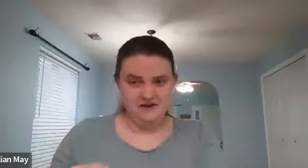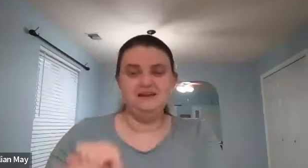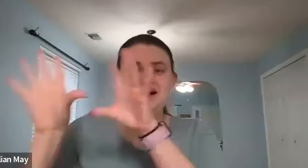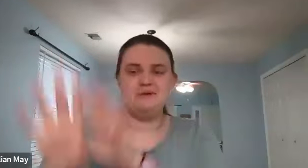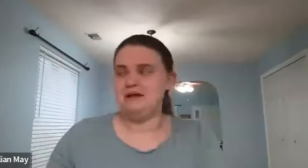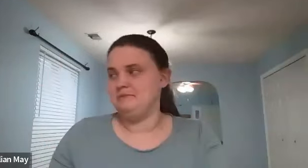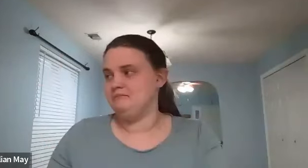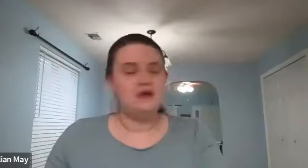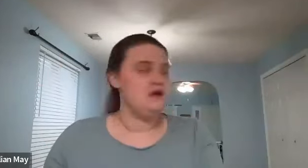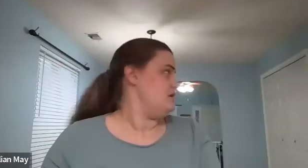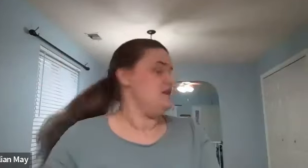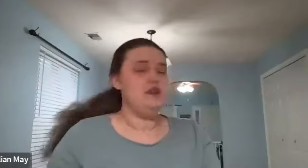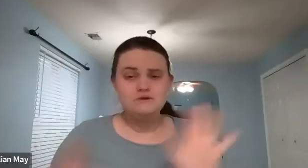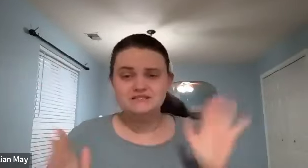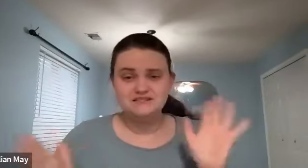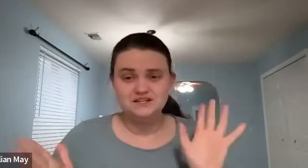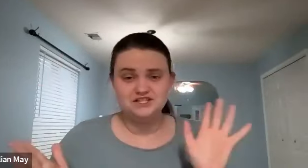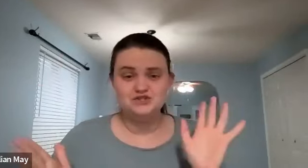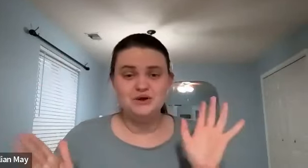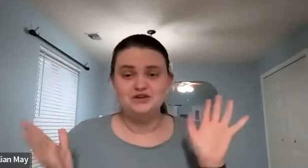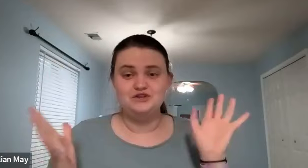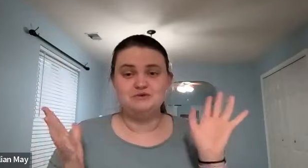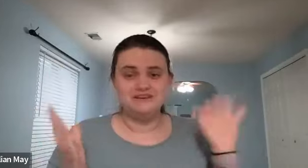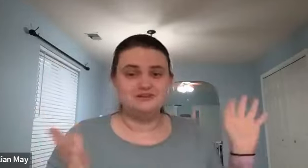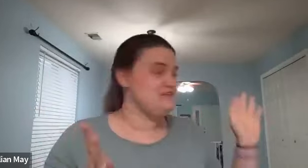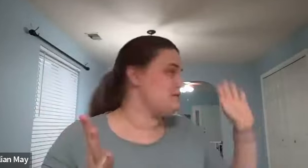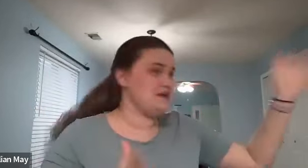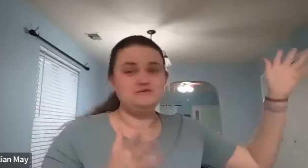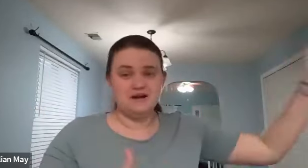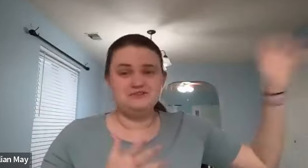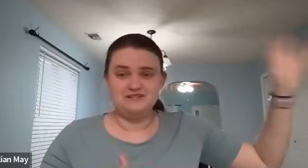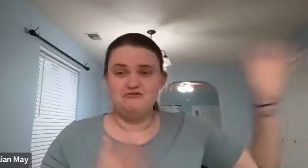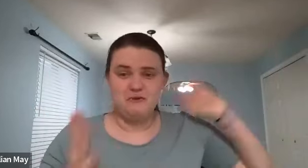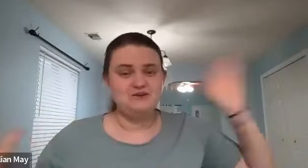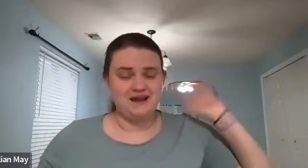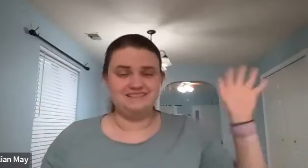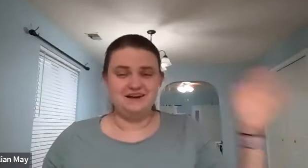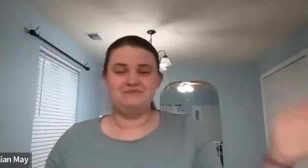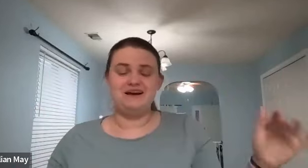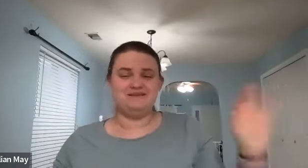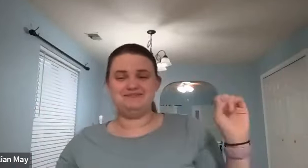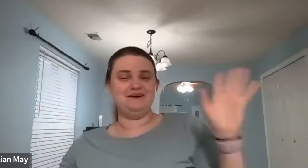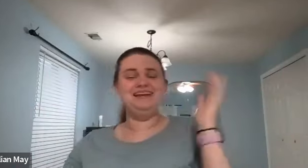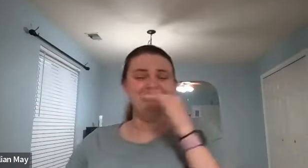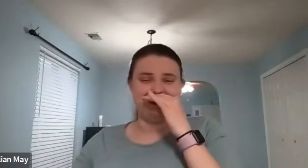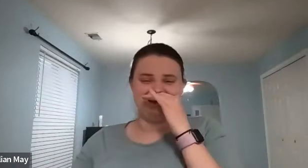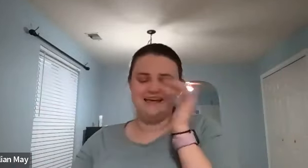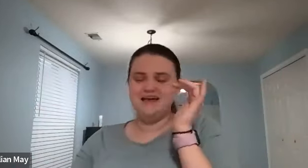and up, and I'm like, no one's touched you. You are literally in the bedroom by yourself. Why are you acting up? So anyways,